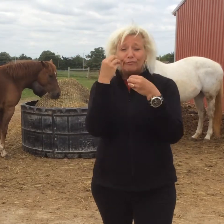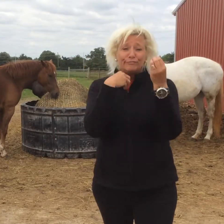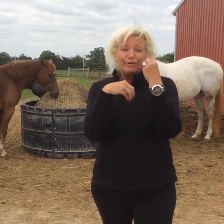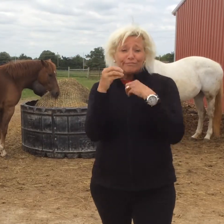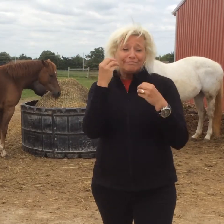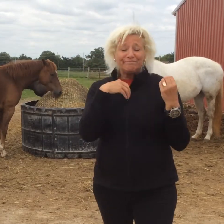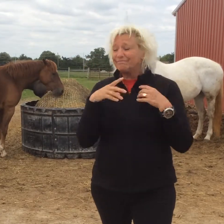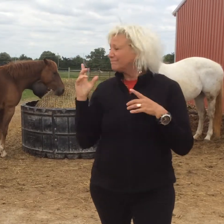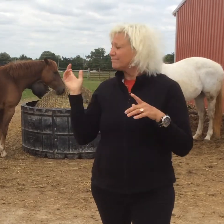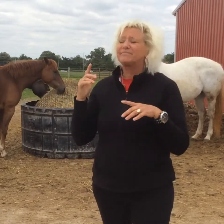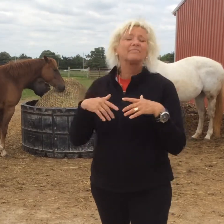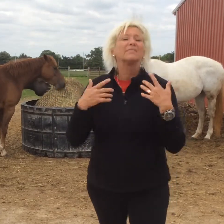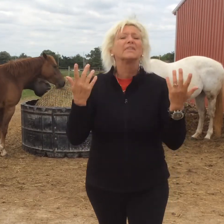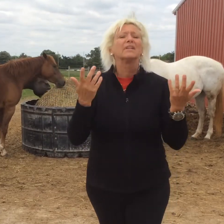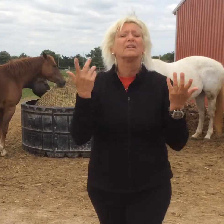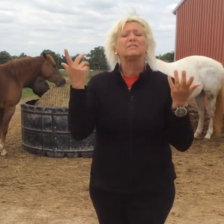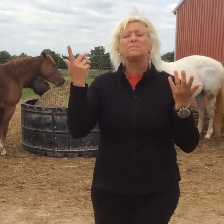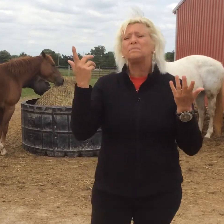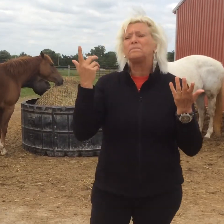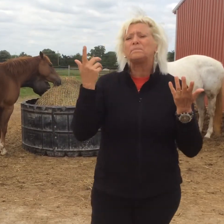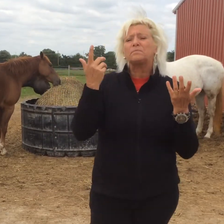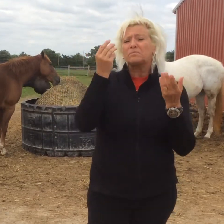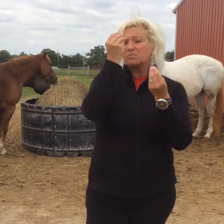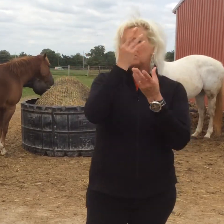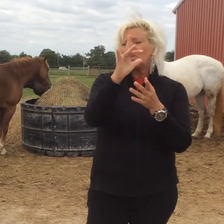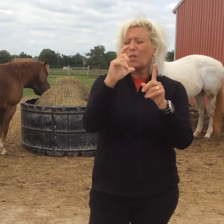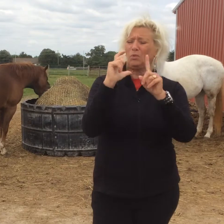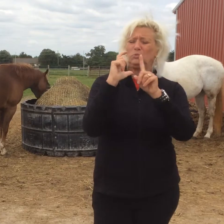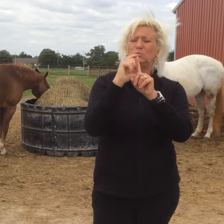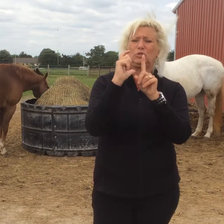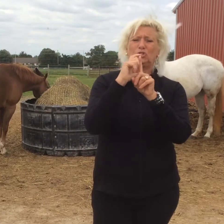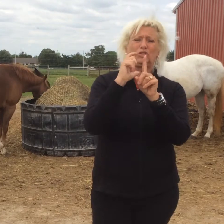I'm sure they'll, if they're interested, they'll come over.